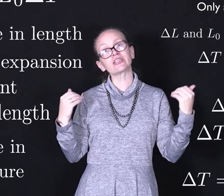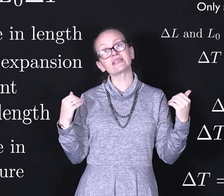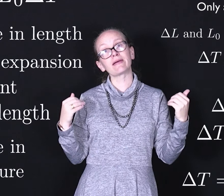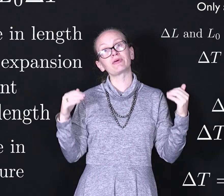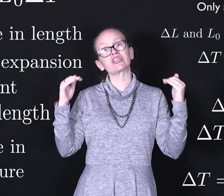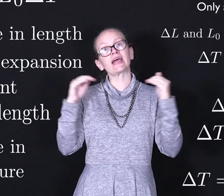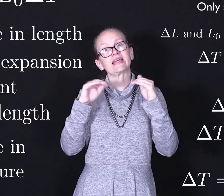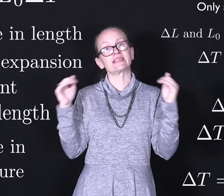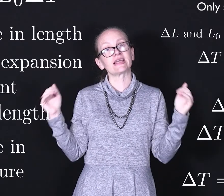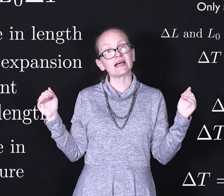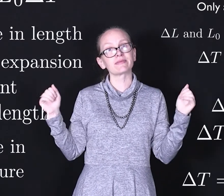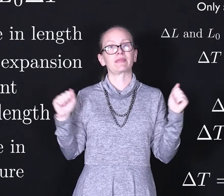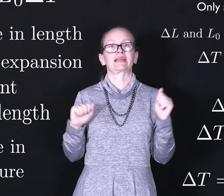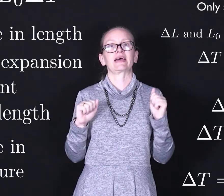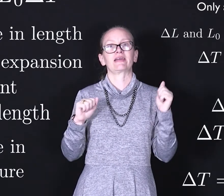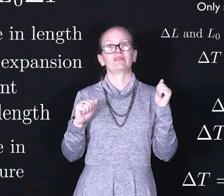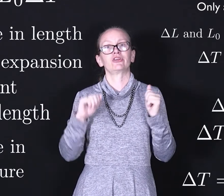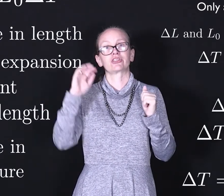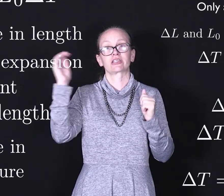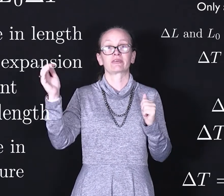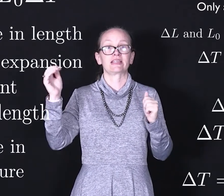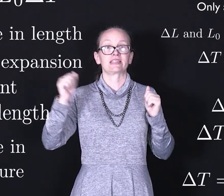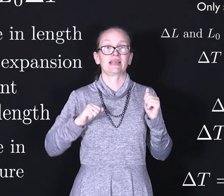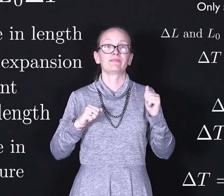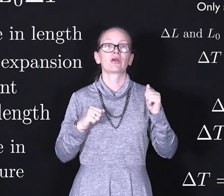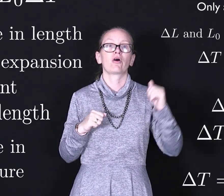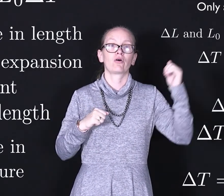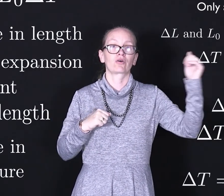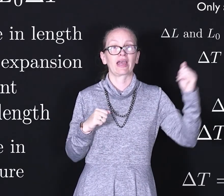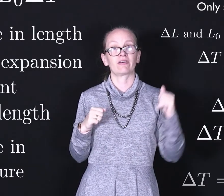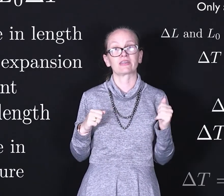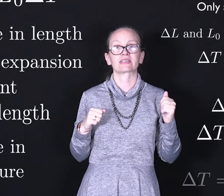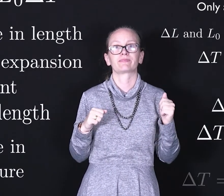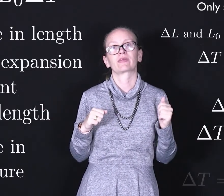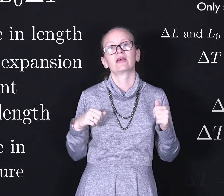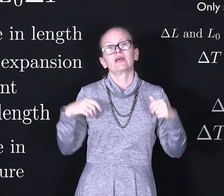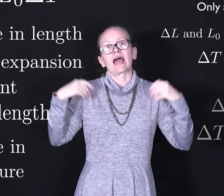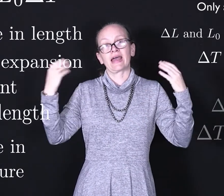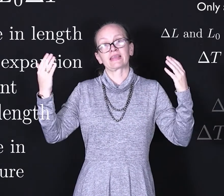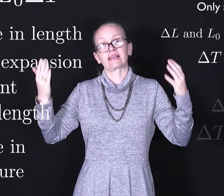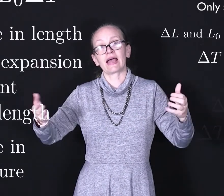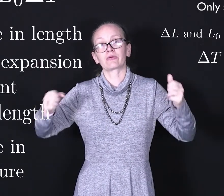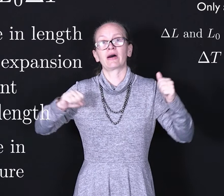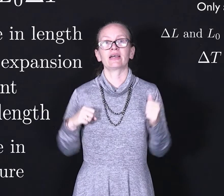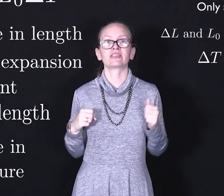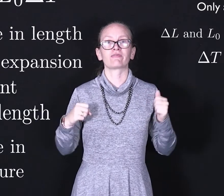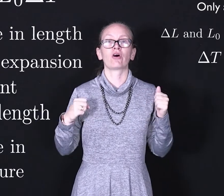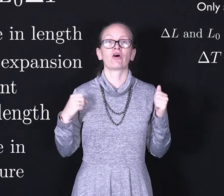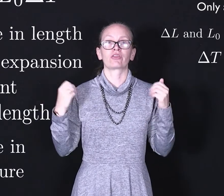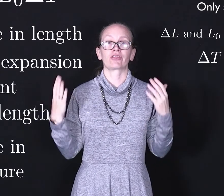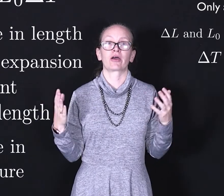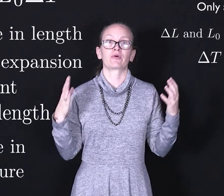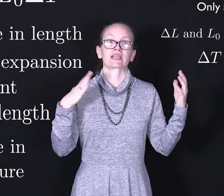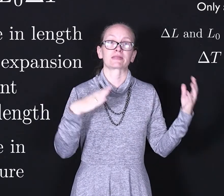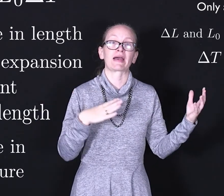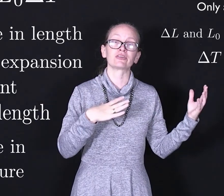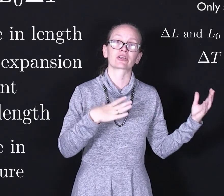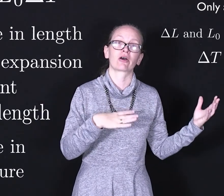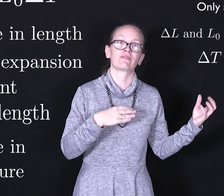in temperature, it doesn't matter if you use degrees C or kelvins. And likewise for the thermal expansion